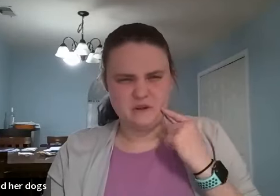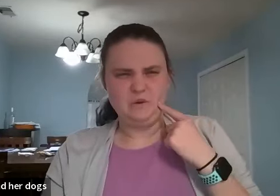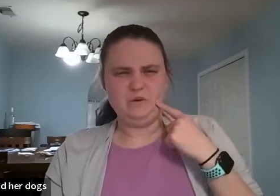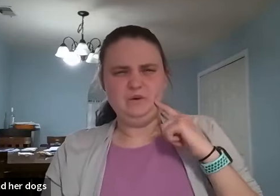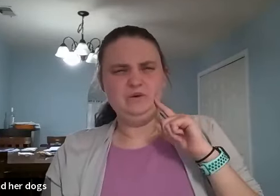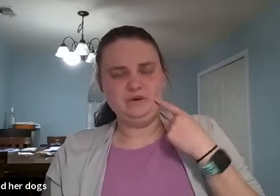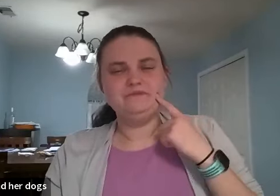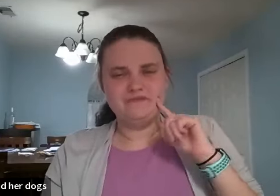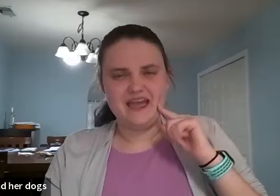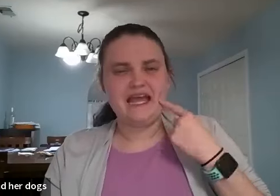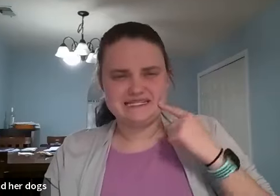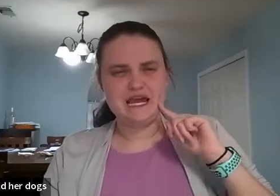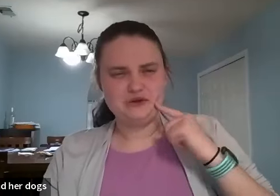like, ooh, that's sour.